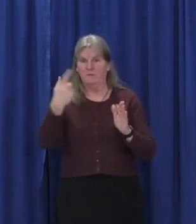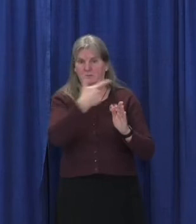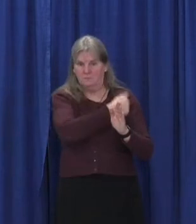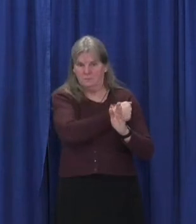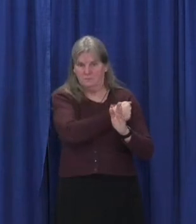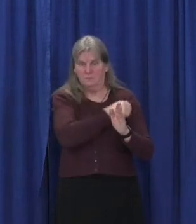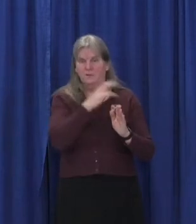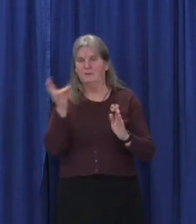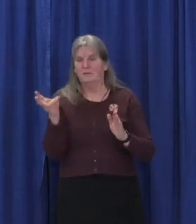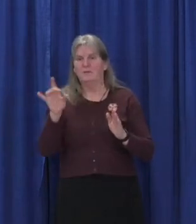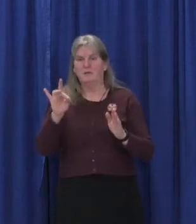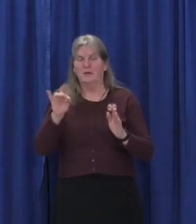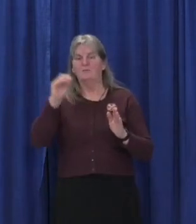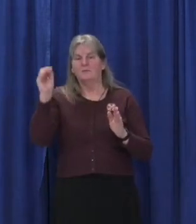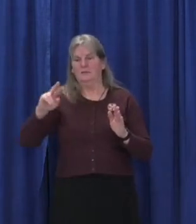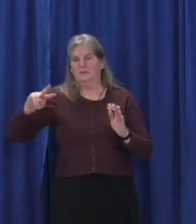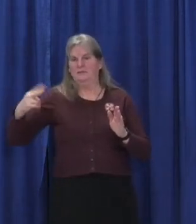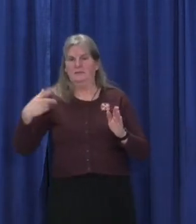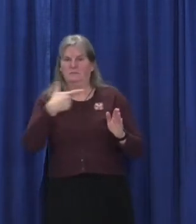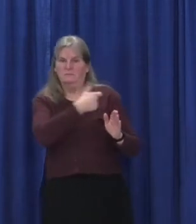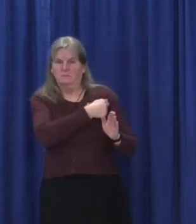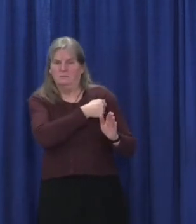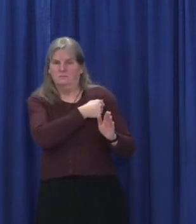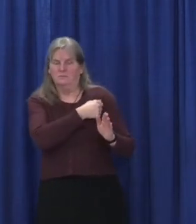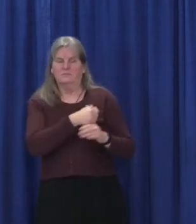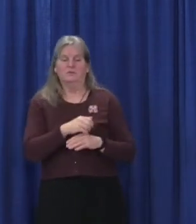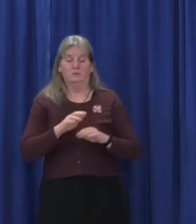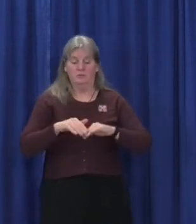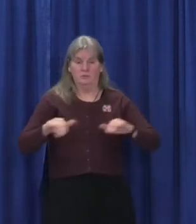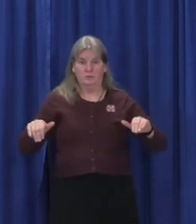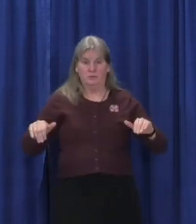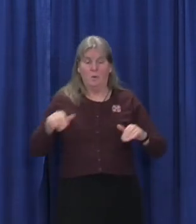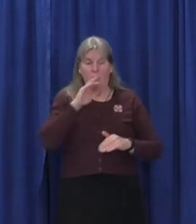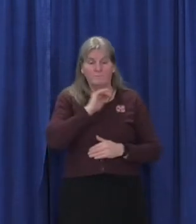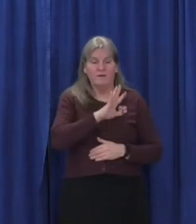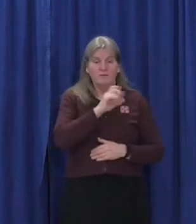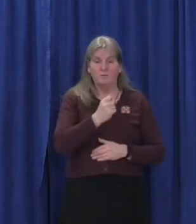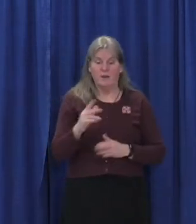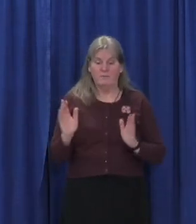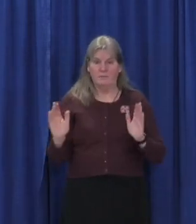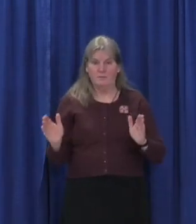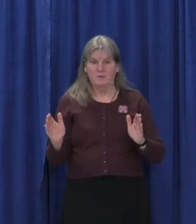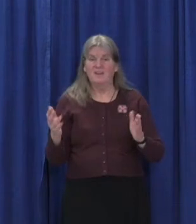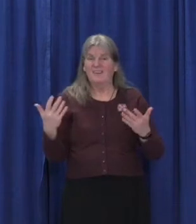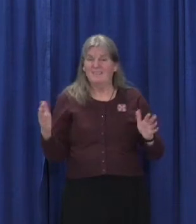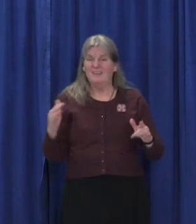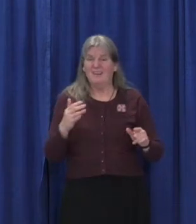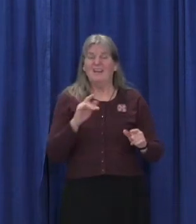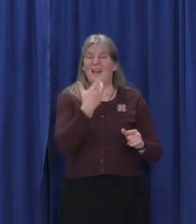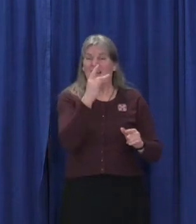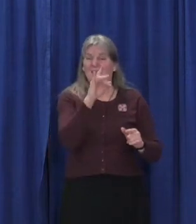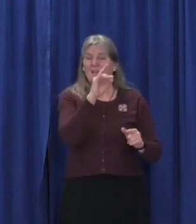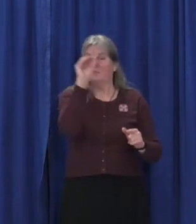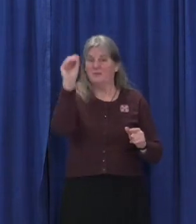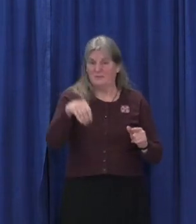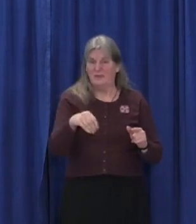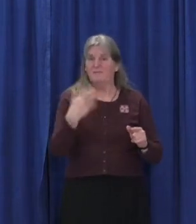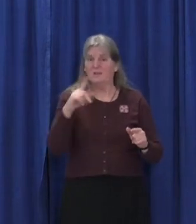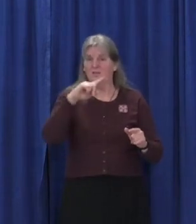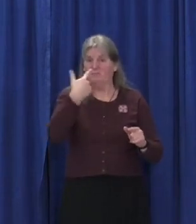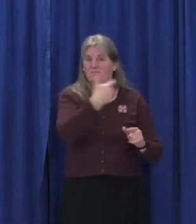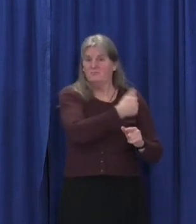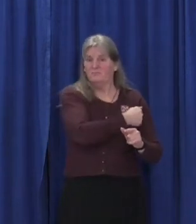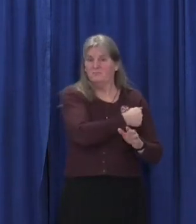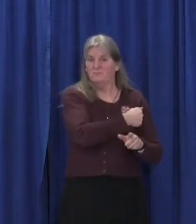and 78% have had their second. For children, age 5 to 11, already 18% have received their first